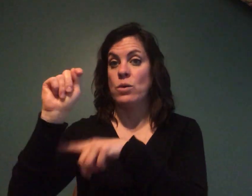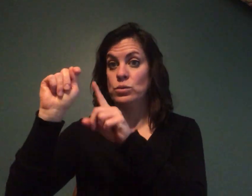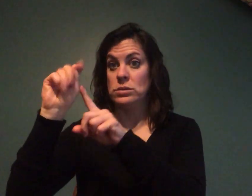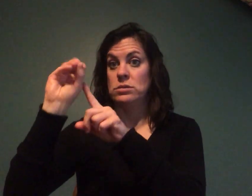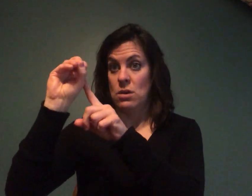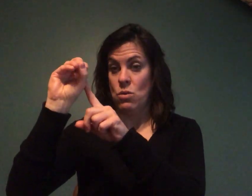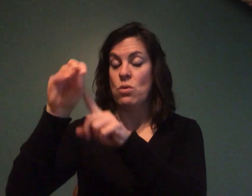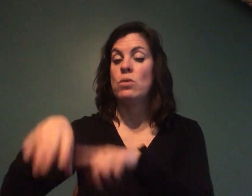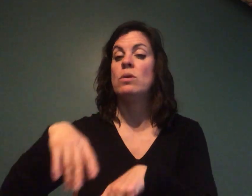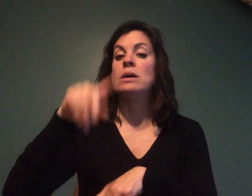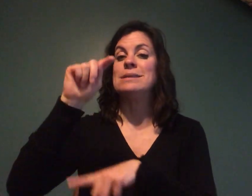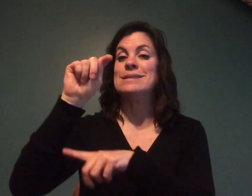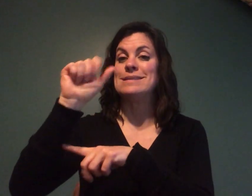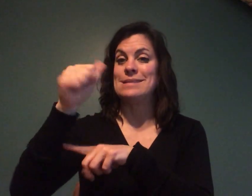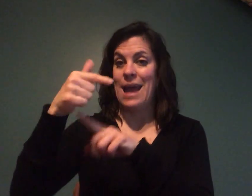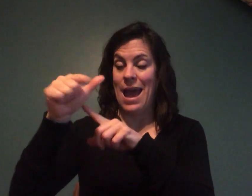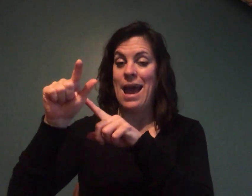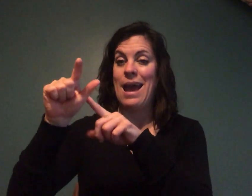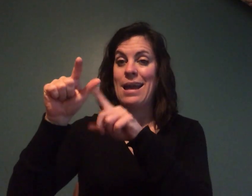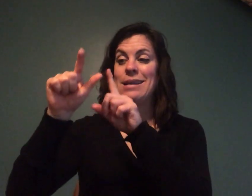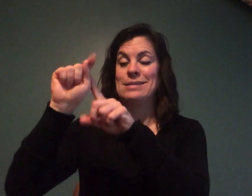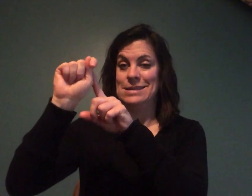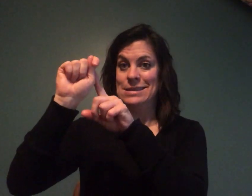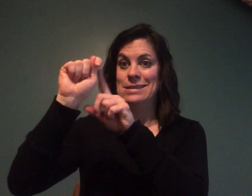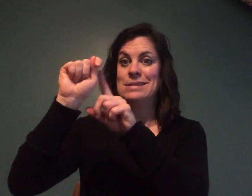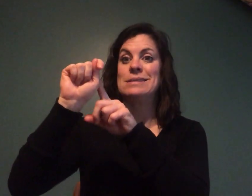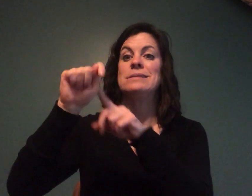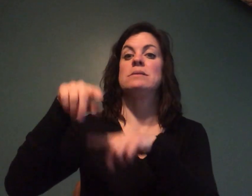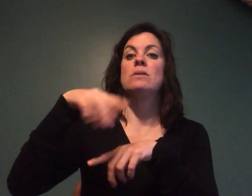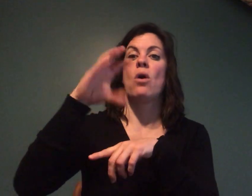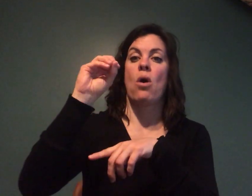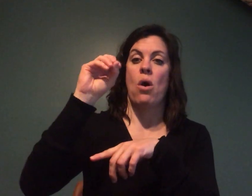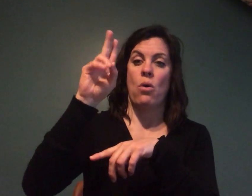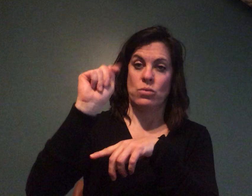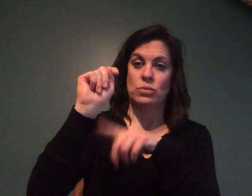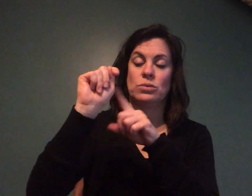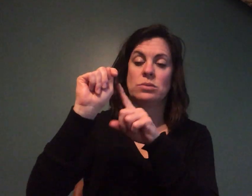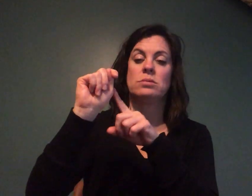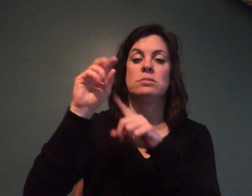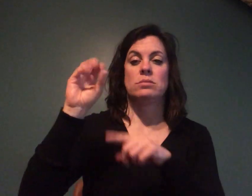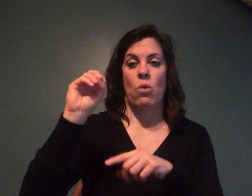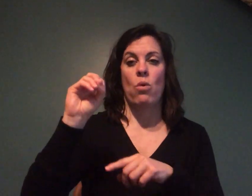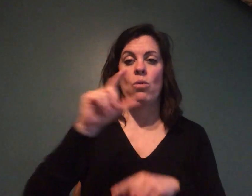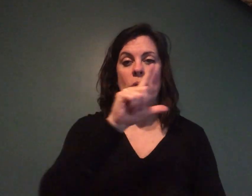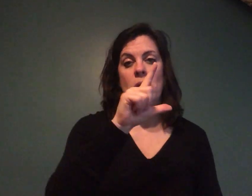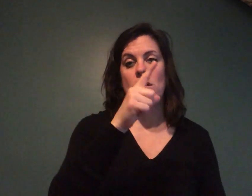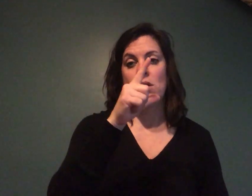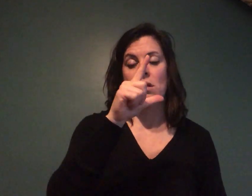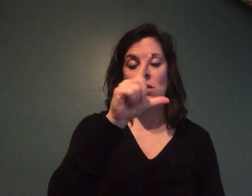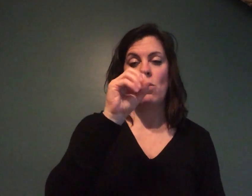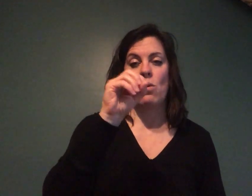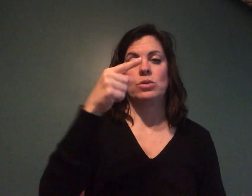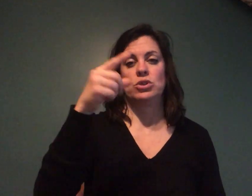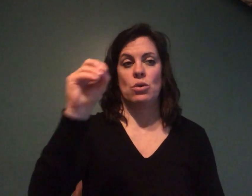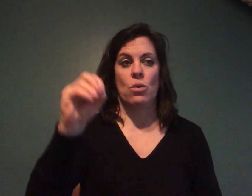yeah, valves, anything. We need to lock out. Never operate any device, valve, switch, whatever. If it's locked out, tag